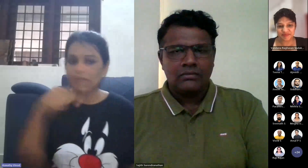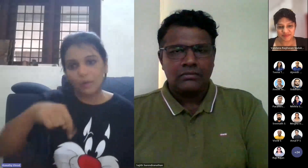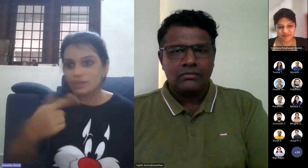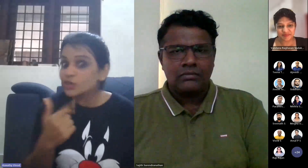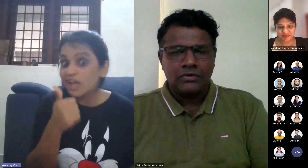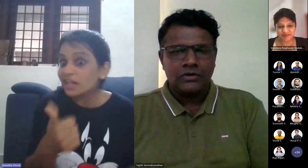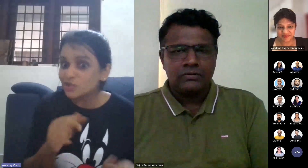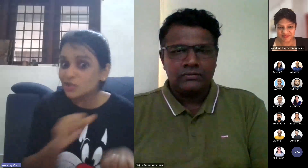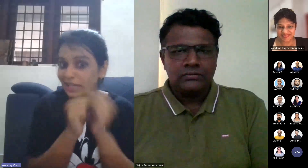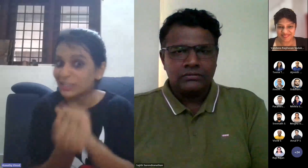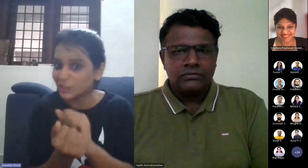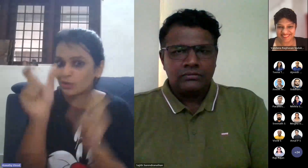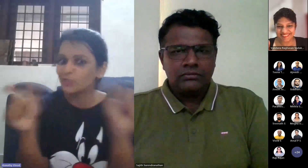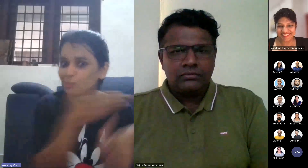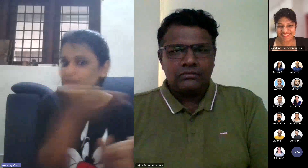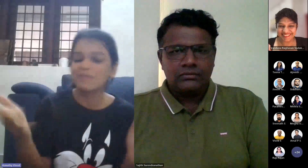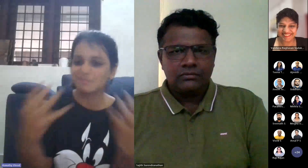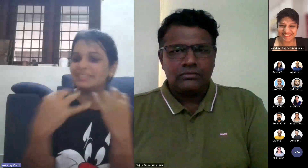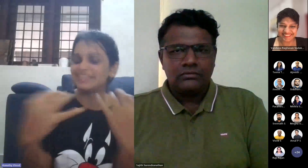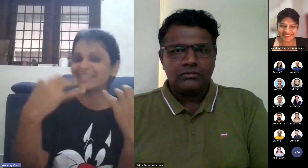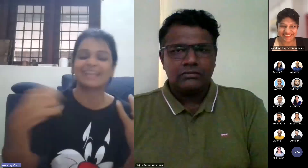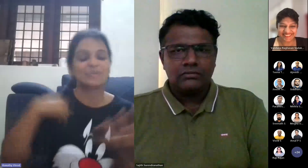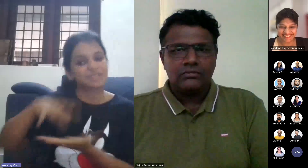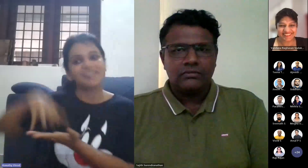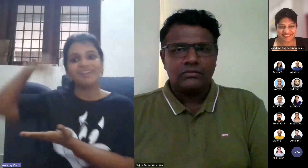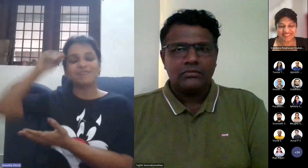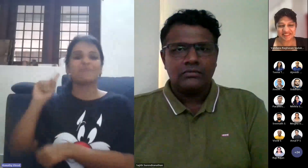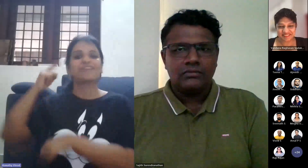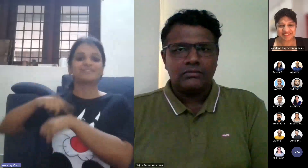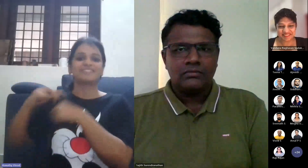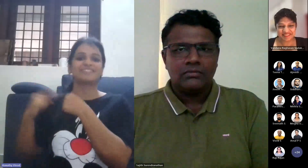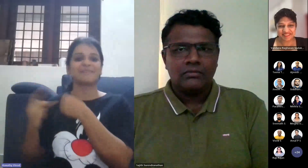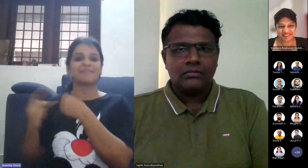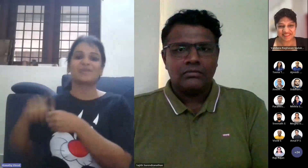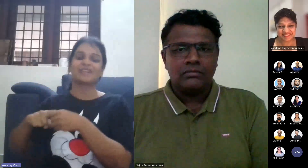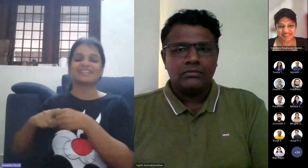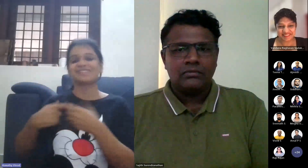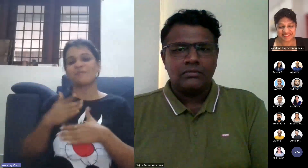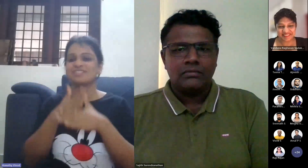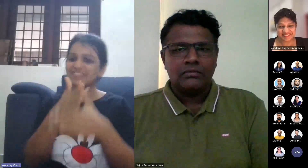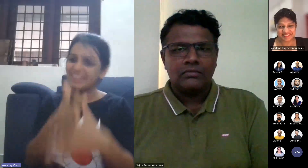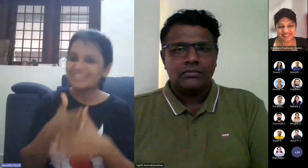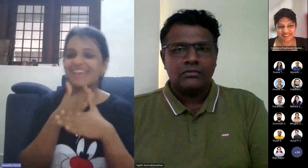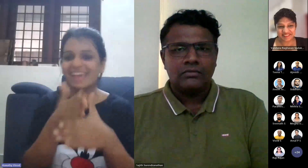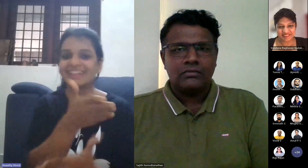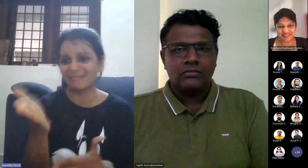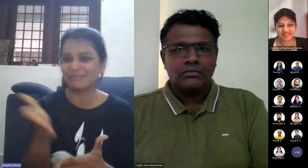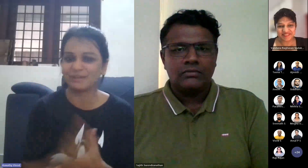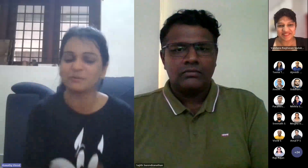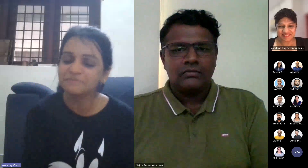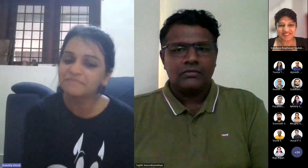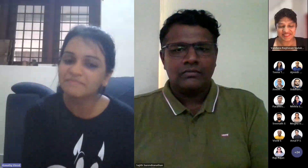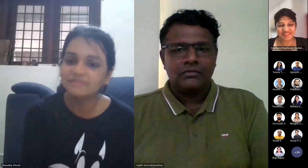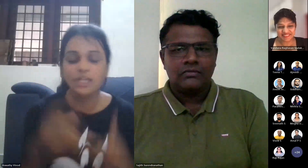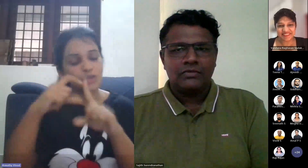I thought now is a good chance to correct you because there's so many people listening, and it was a learning for me the first time I joined this. So I'm just sharing that